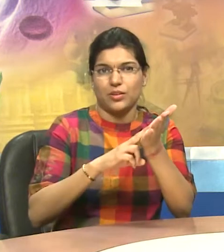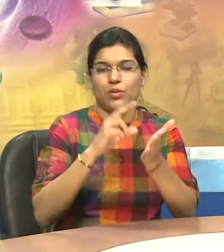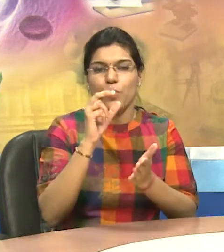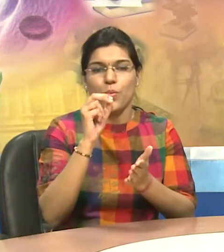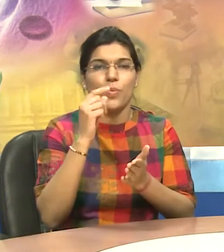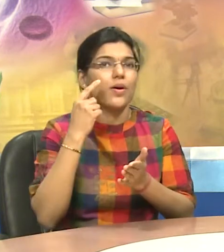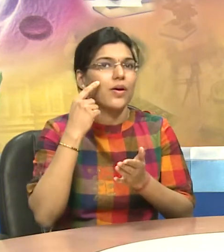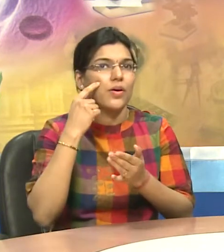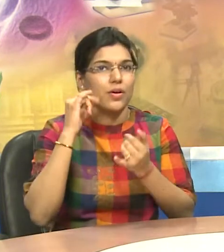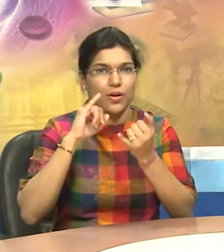example,